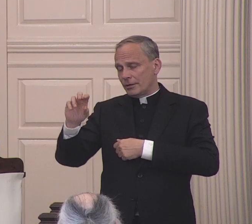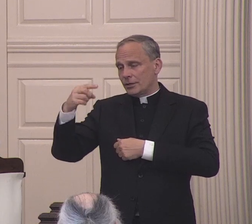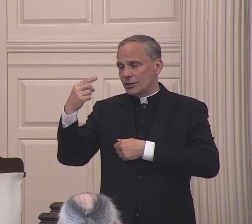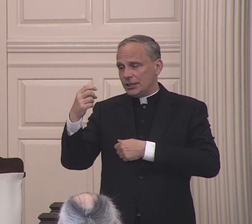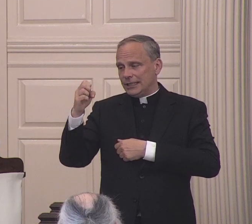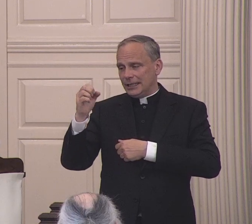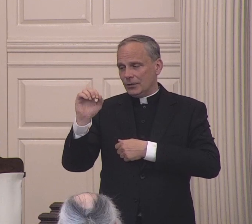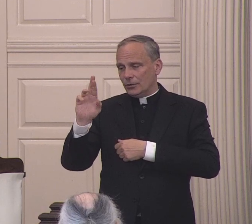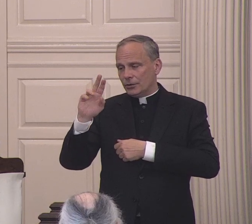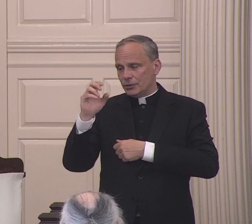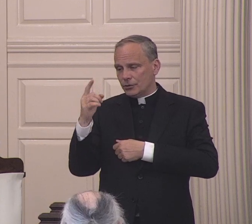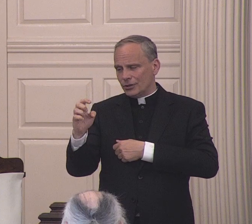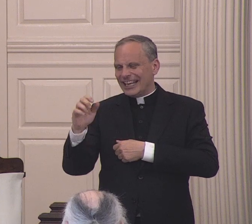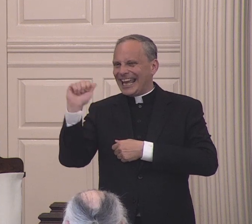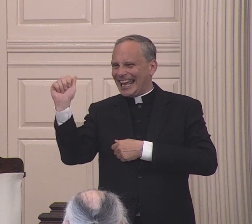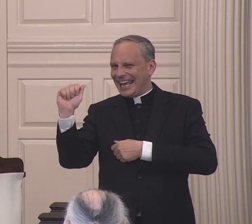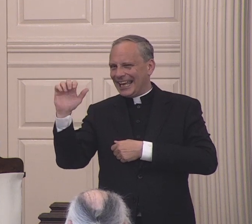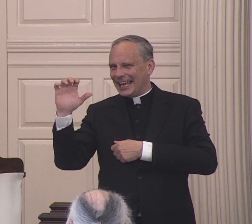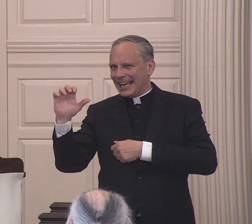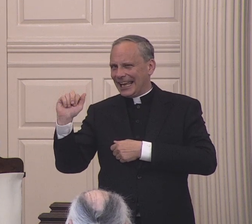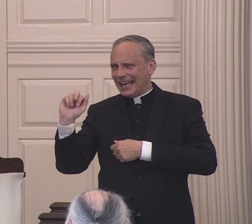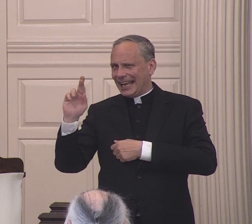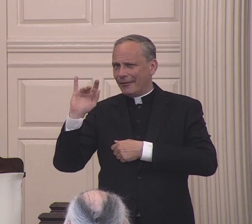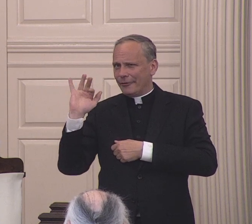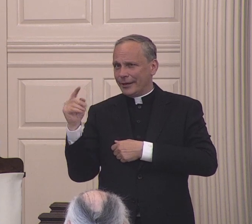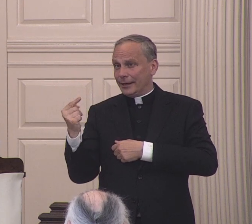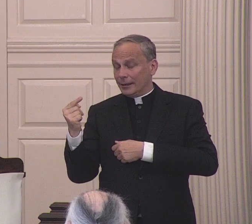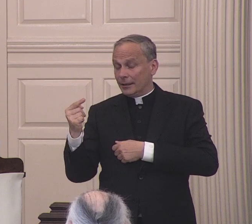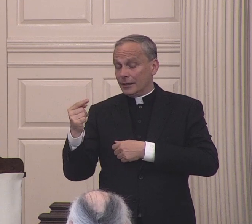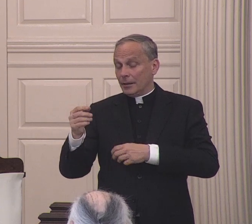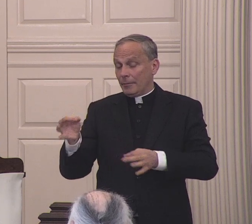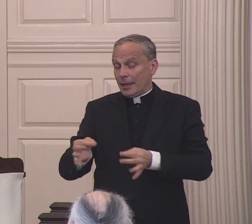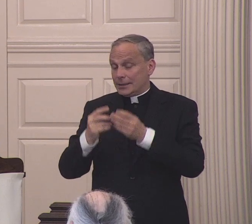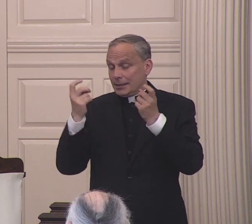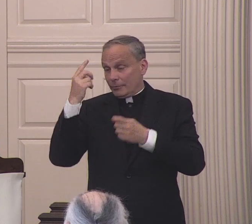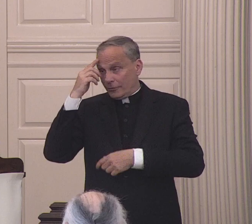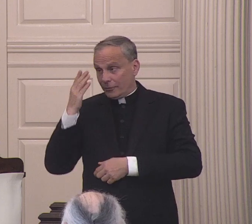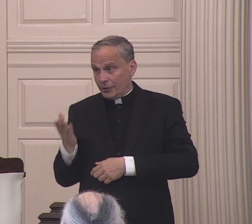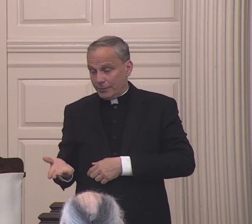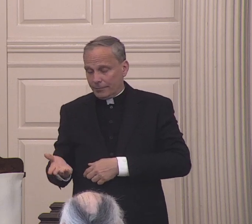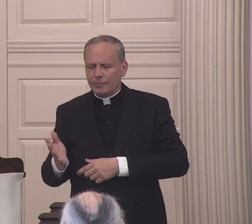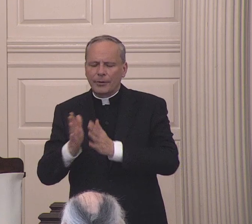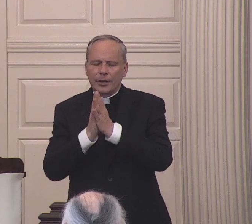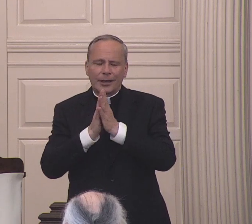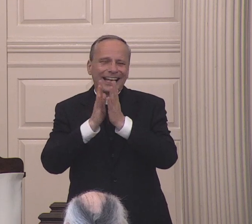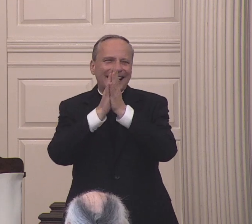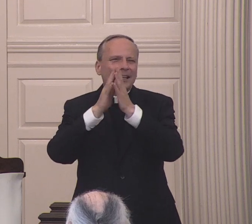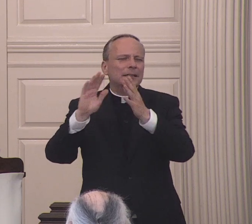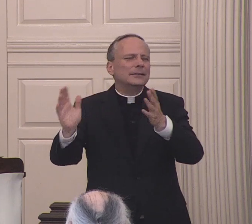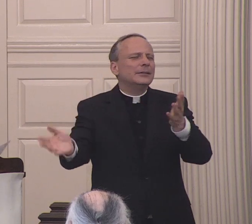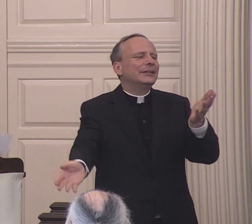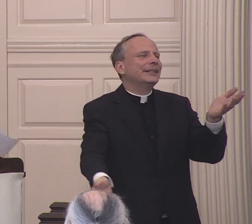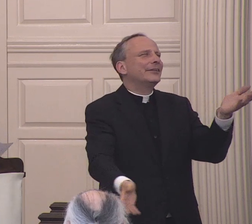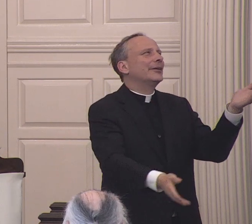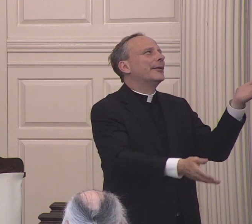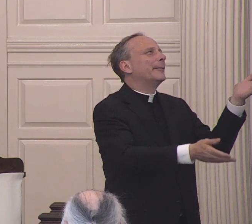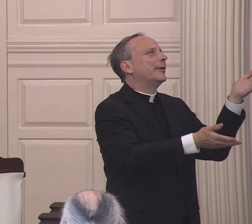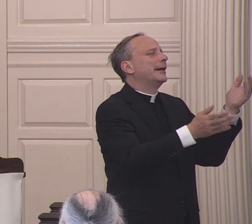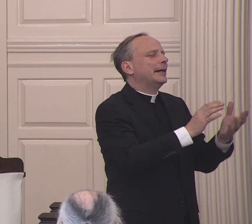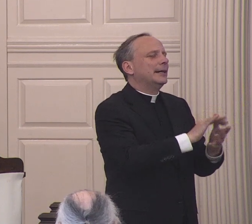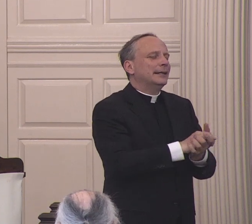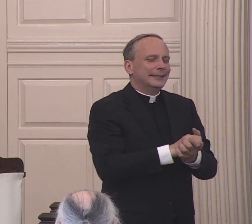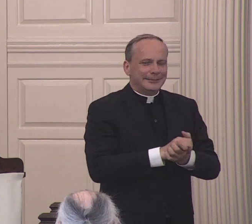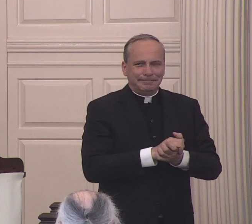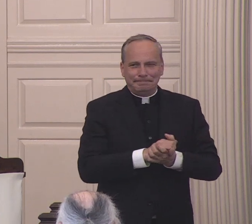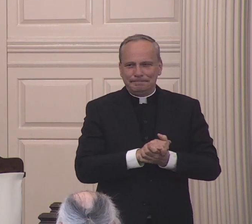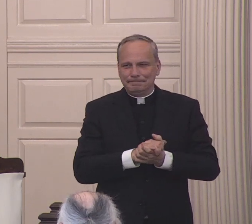George A. Carrig, for whom this Mass is being celebrated. We pray to the Lord. Lord, hear our